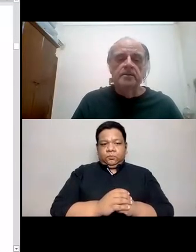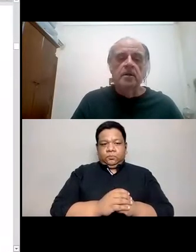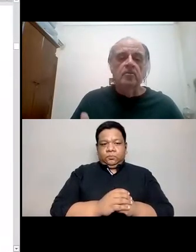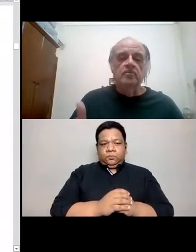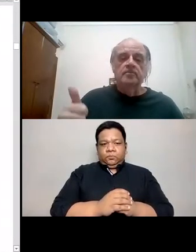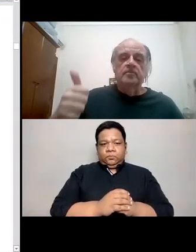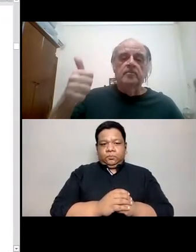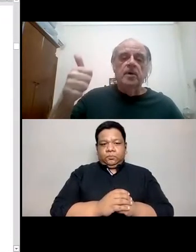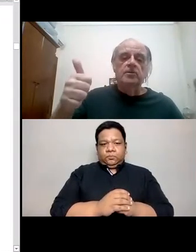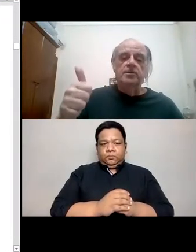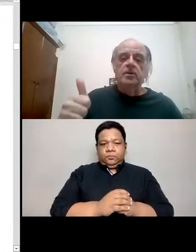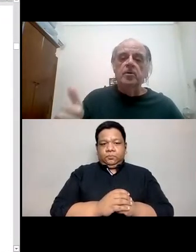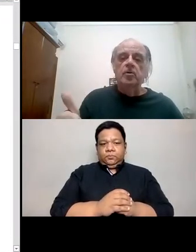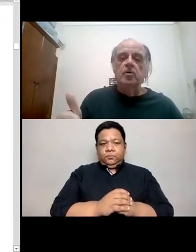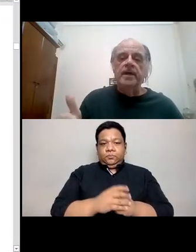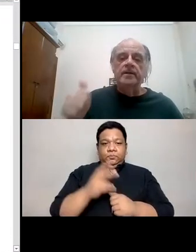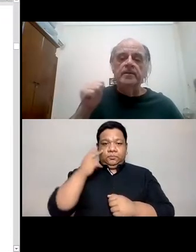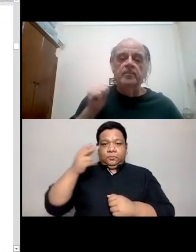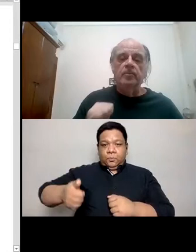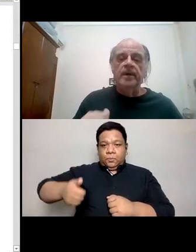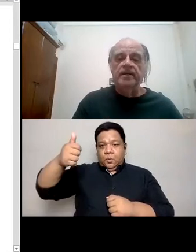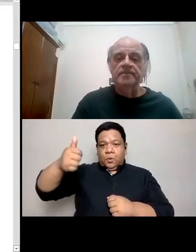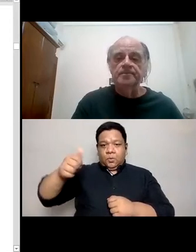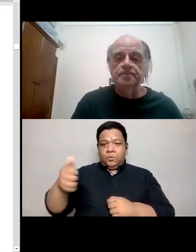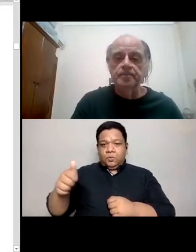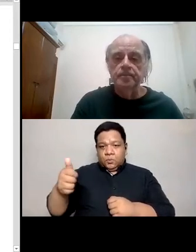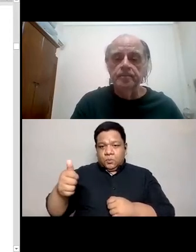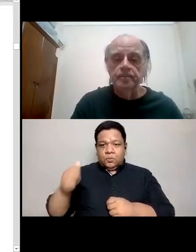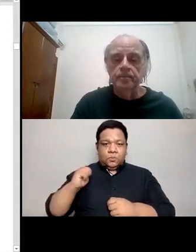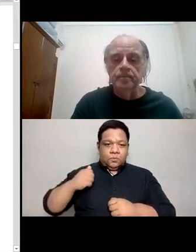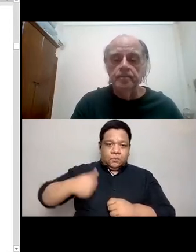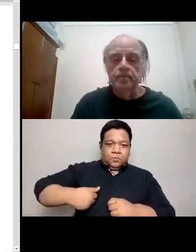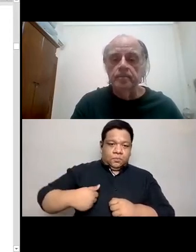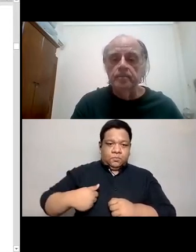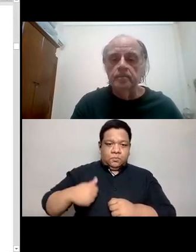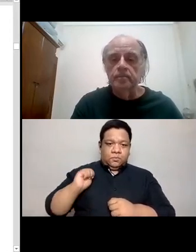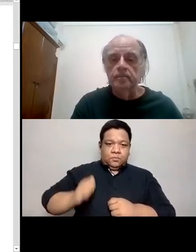Okay, so most, who, and book bag